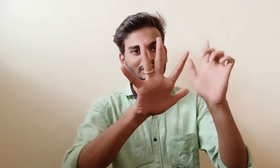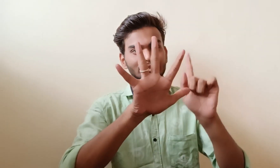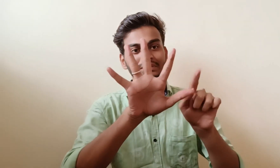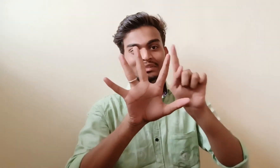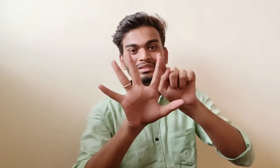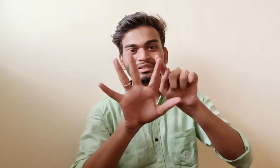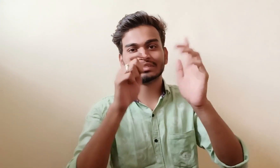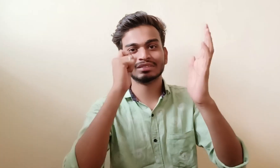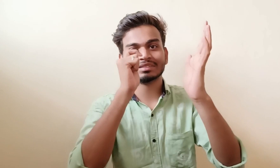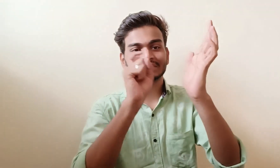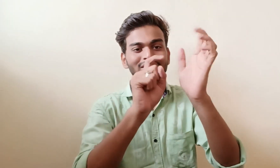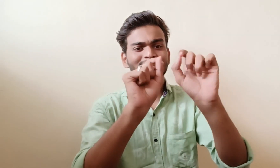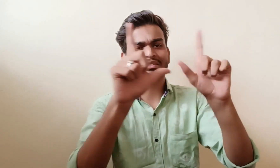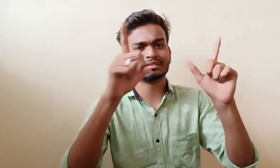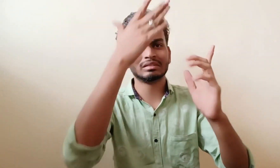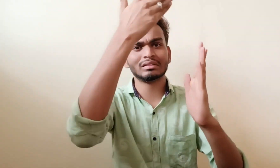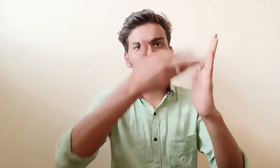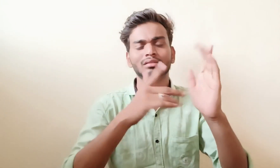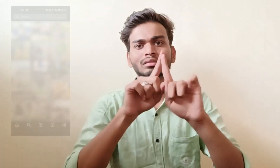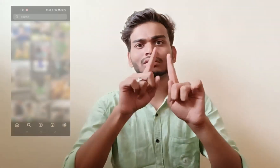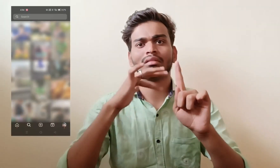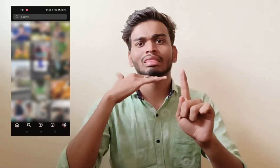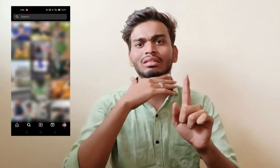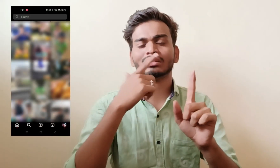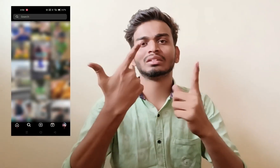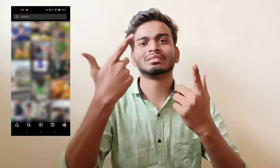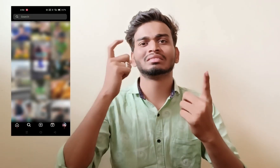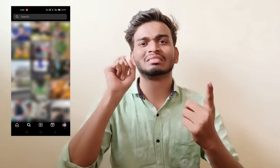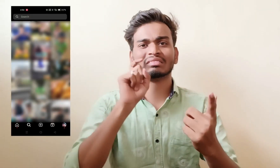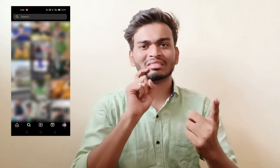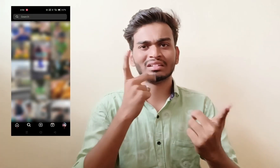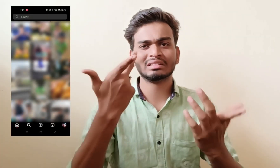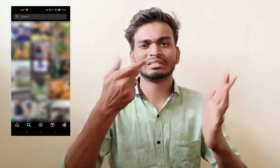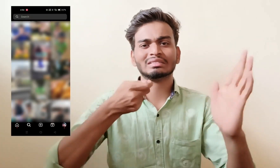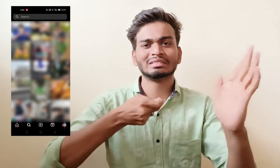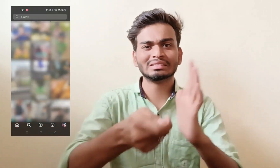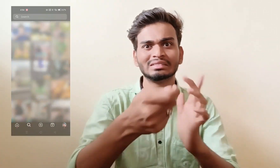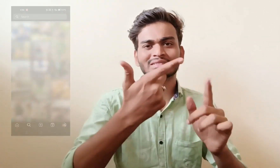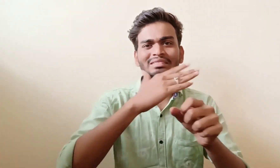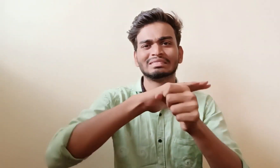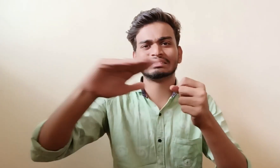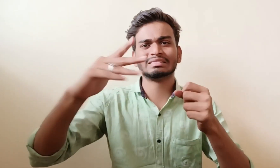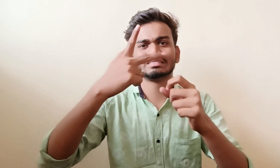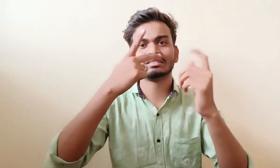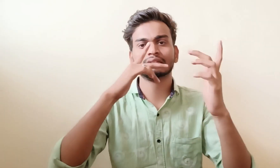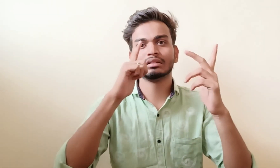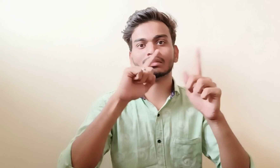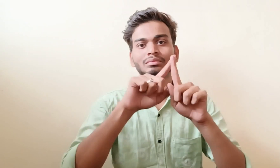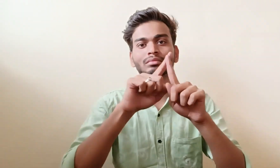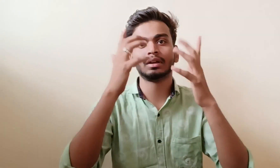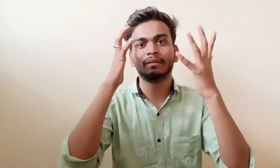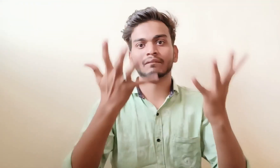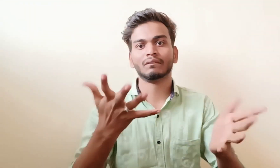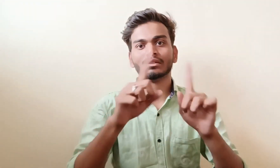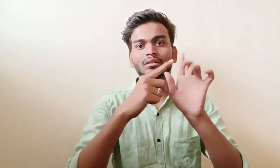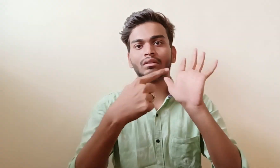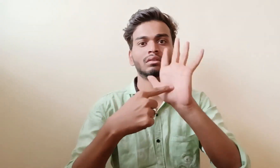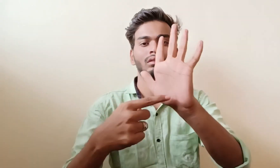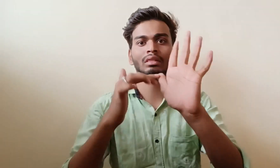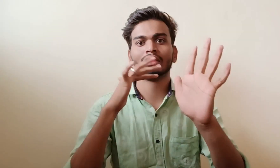its video dangerous much and you want solve banned video dangerous and problem social media